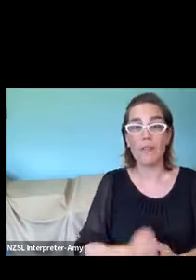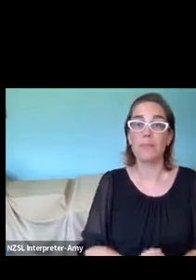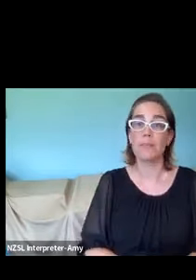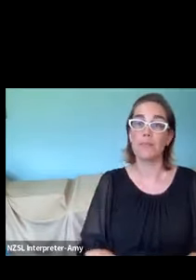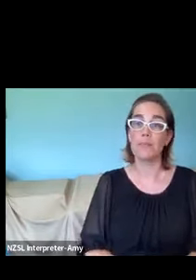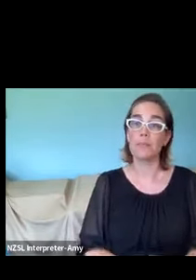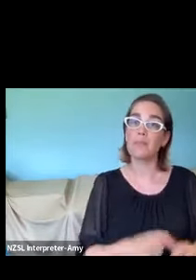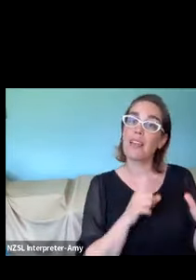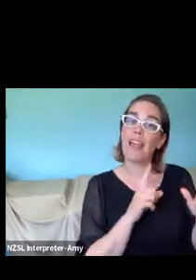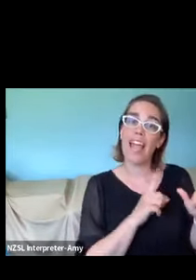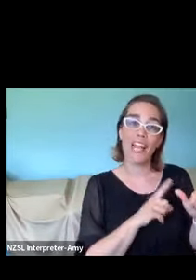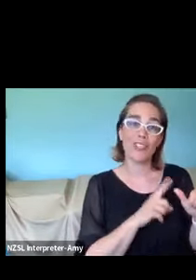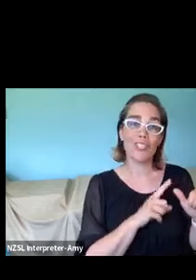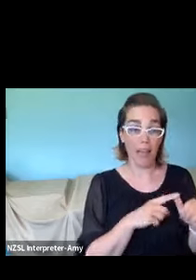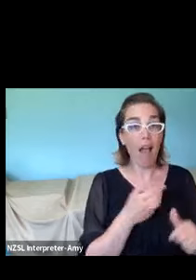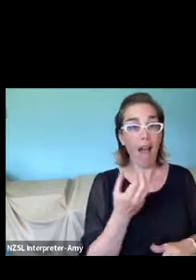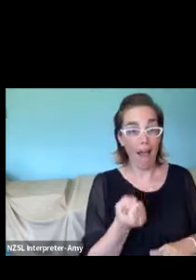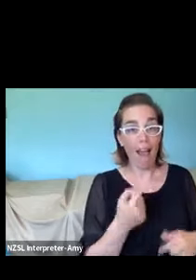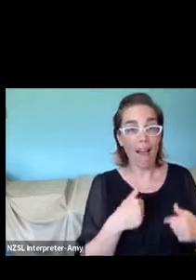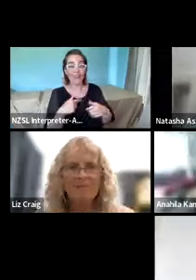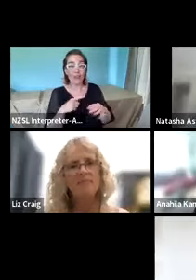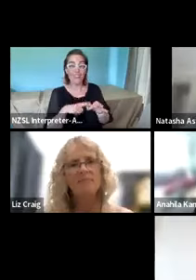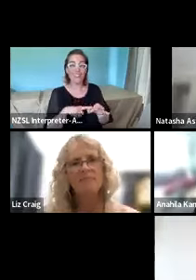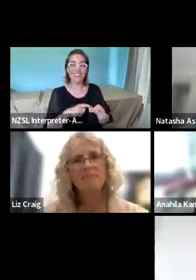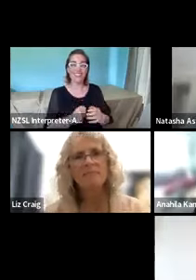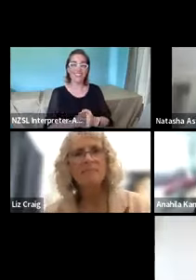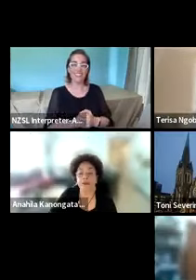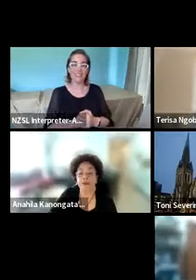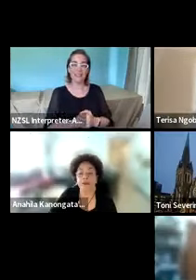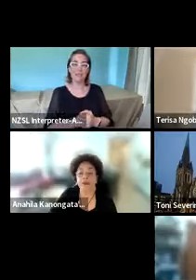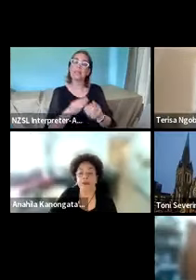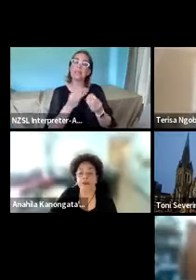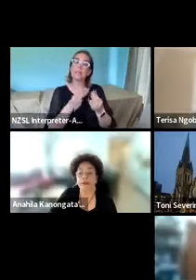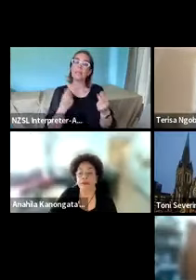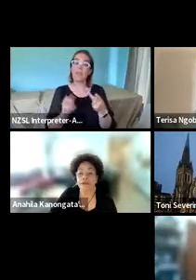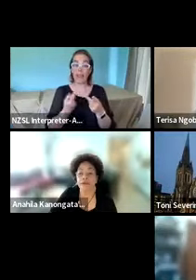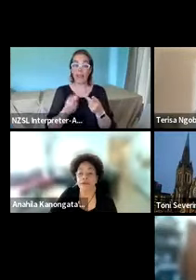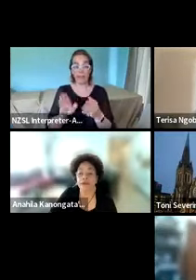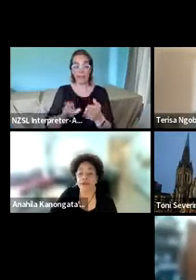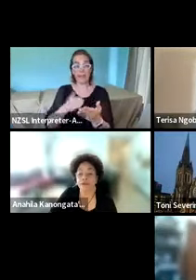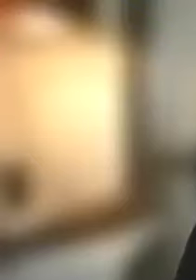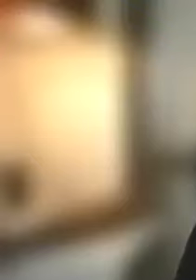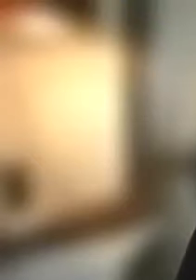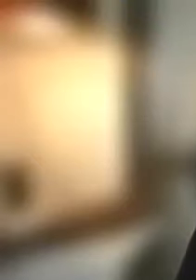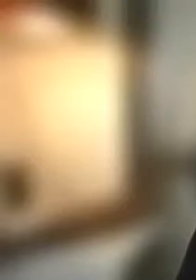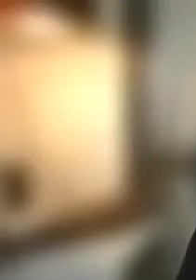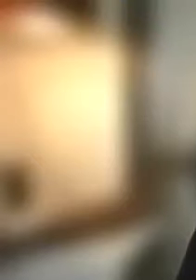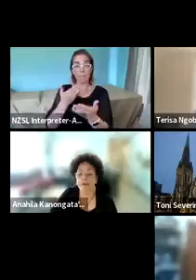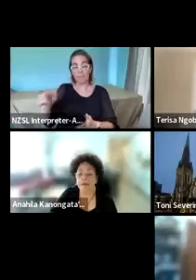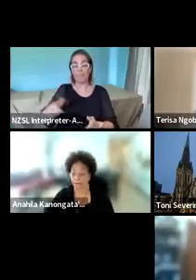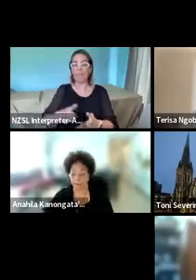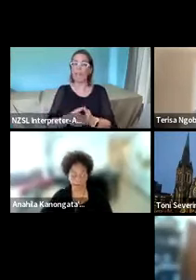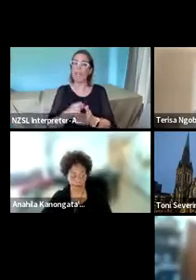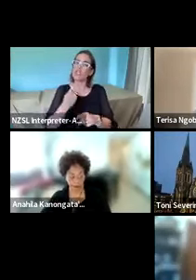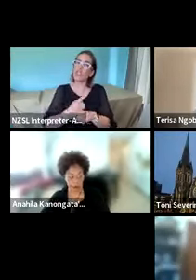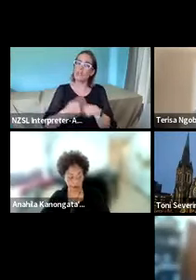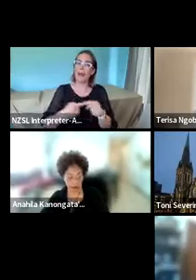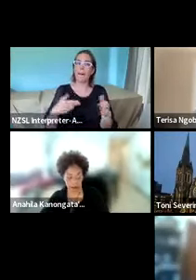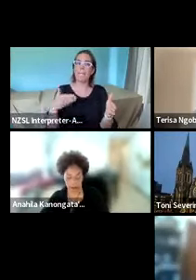I actually do have a question. So some of the other submitters have talked to us about a